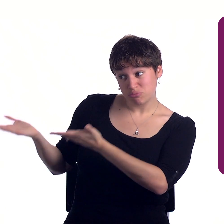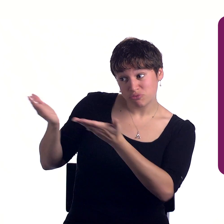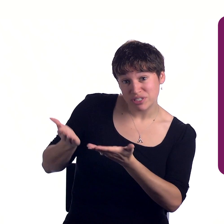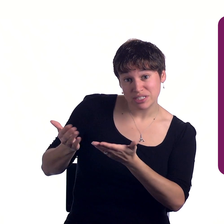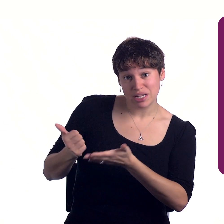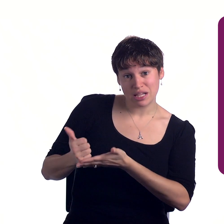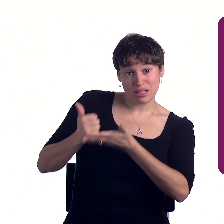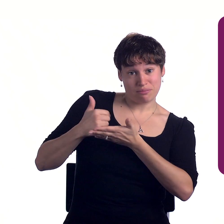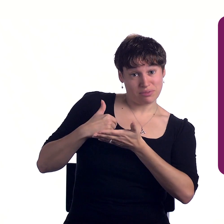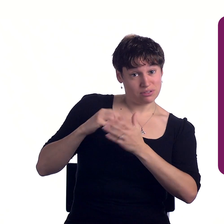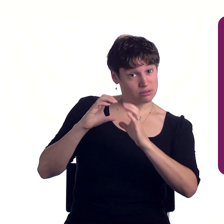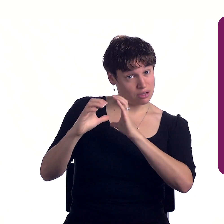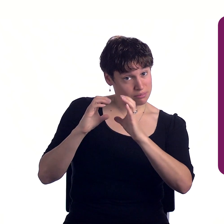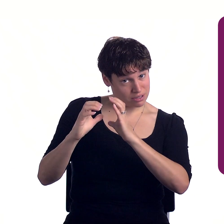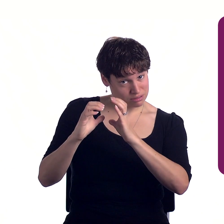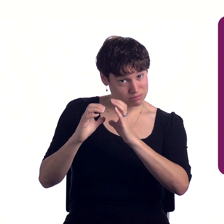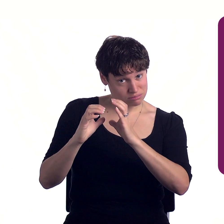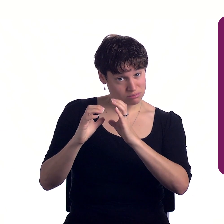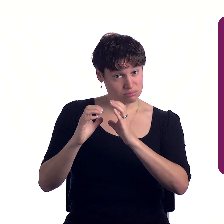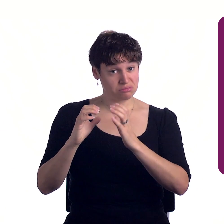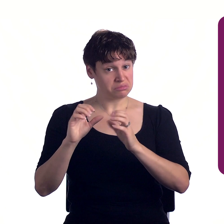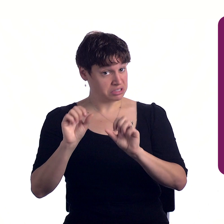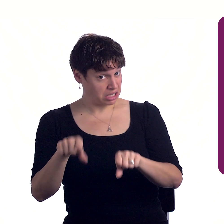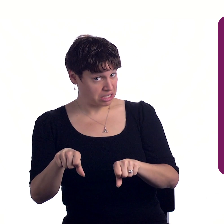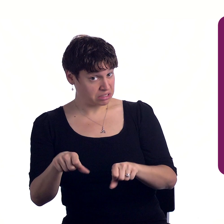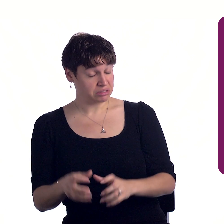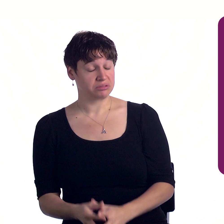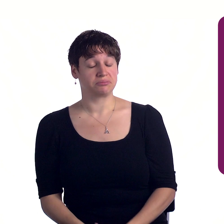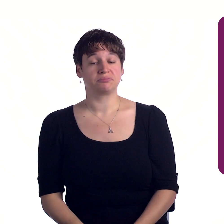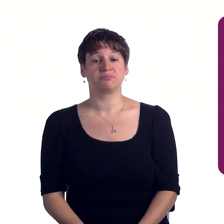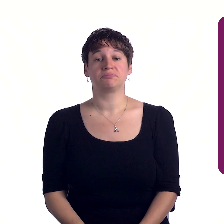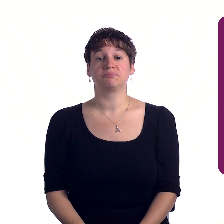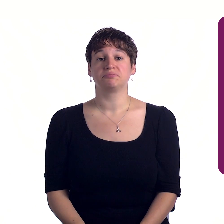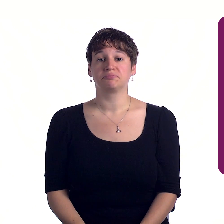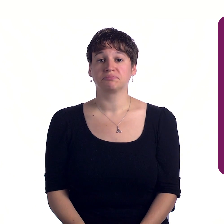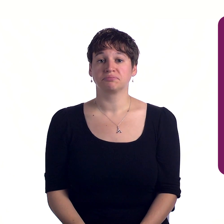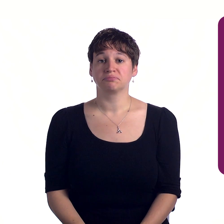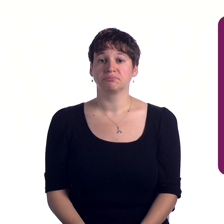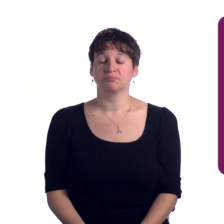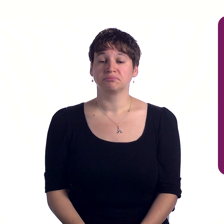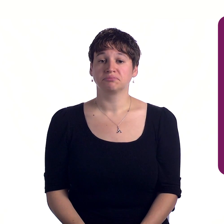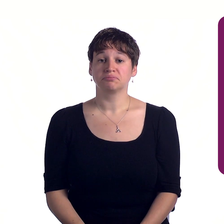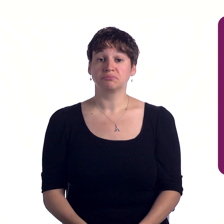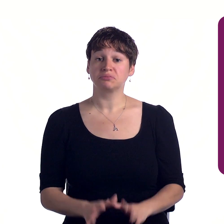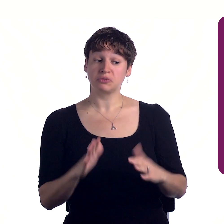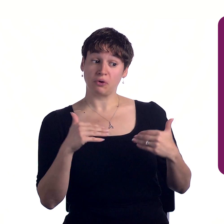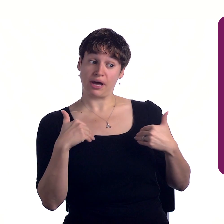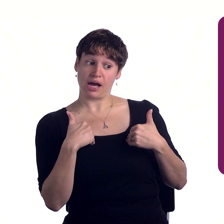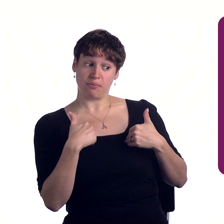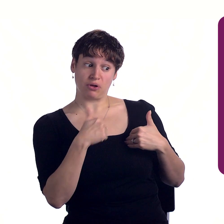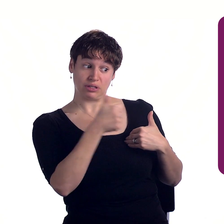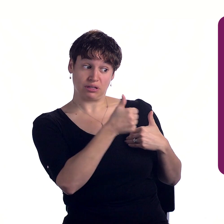Can I bring my assistive technology device or service animal to the hospital with me?